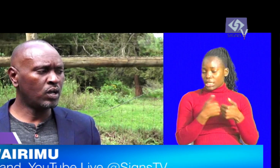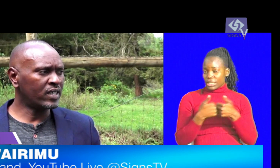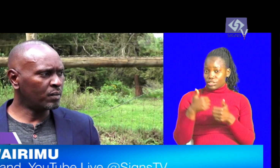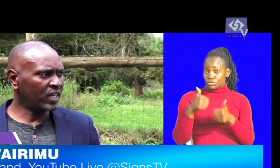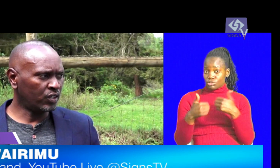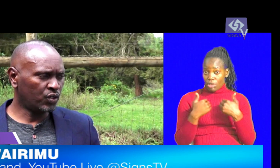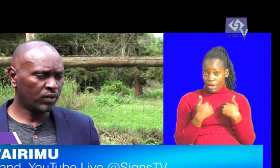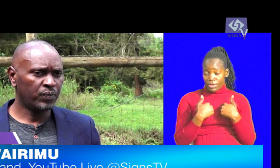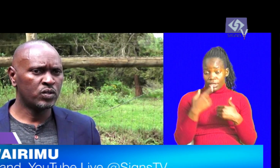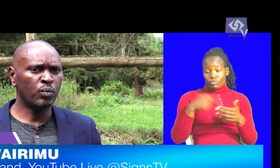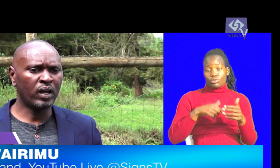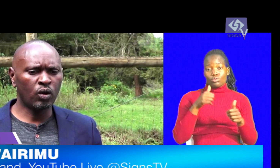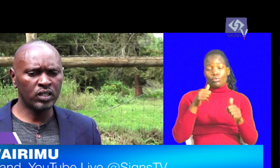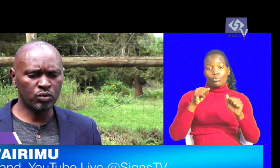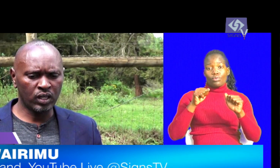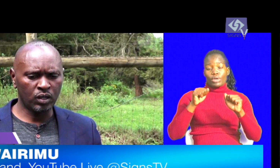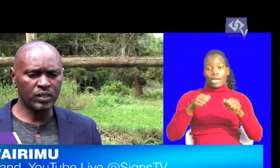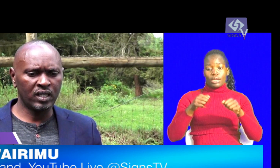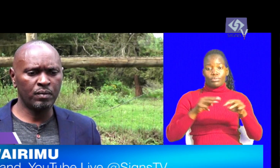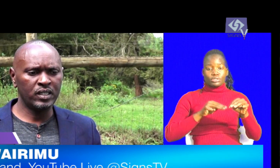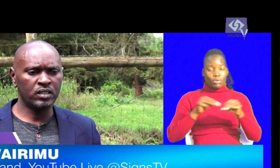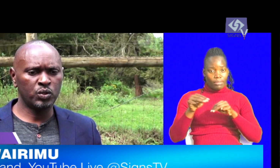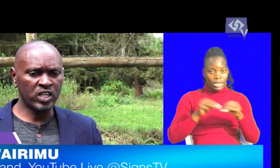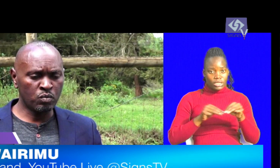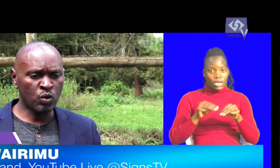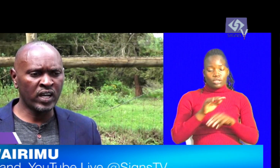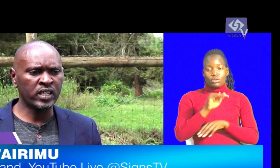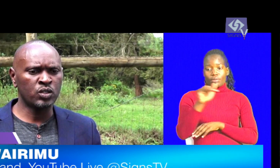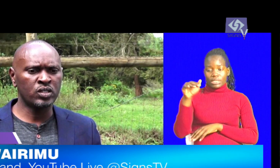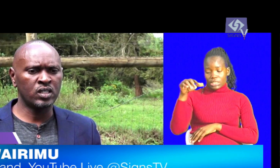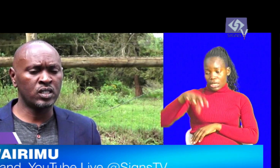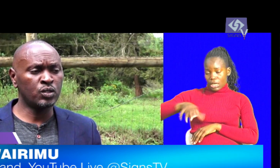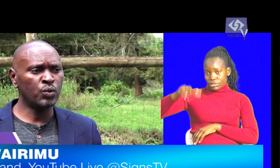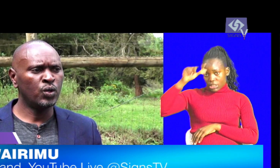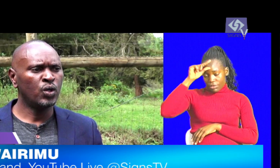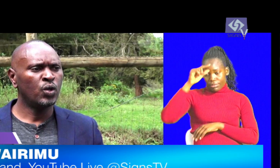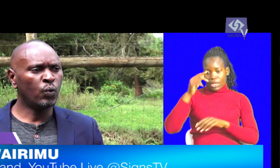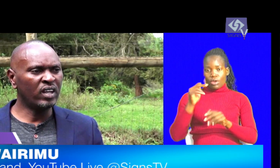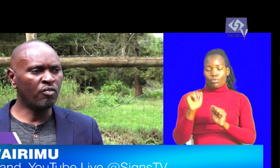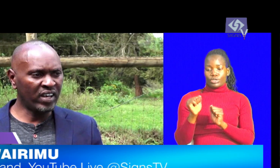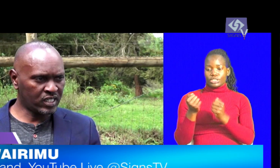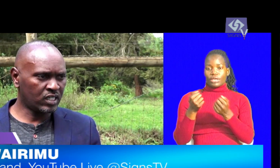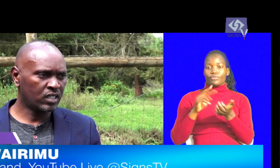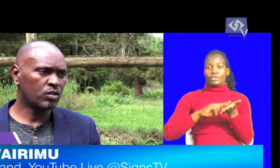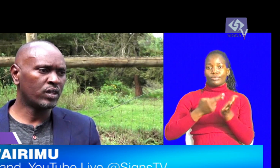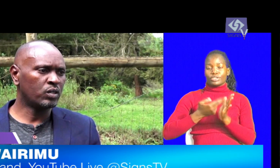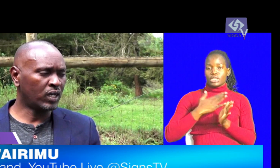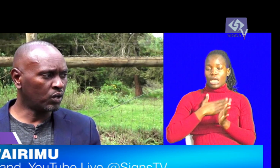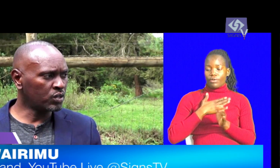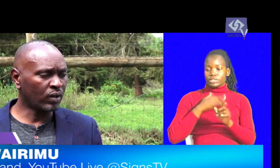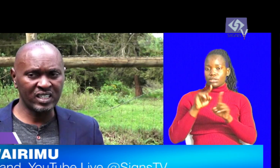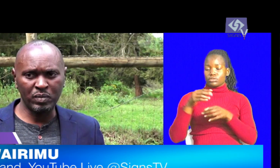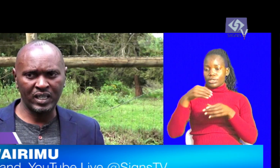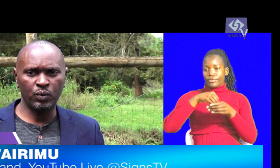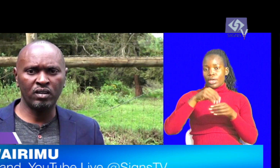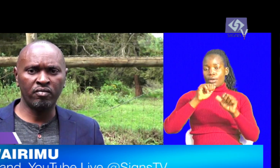tunaweza manage. So my call is to the county government, tujaribu kuweka resources zetu. We invest so that we can also get back. We